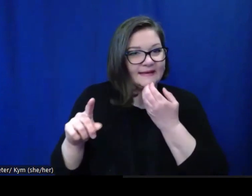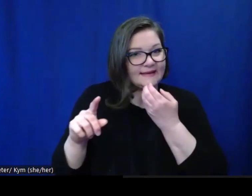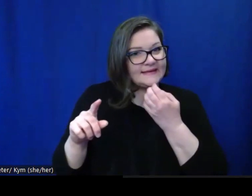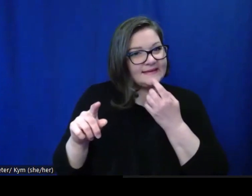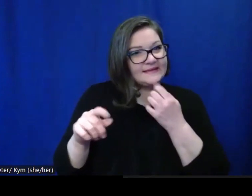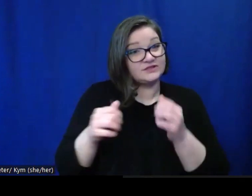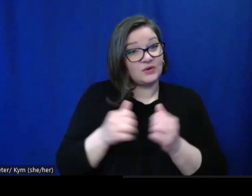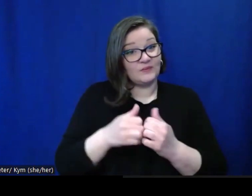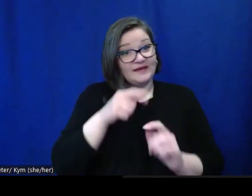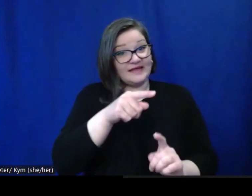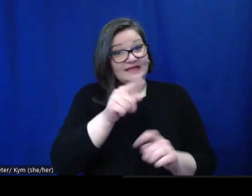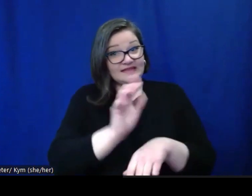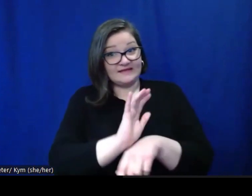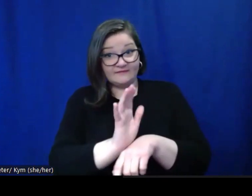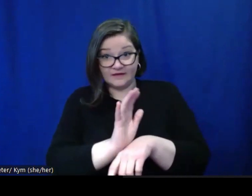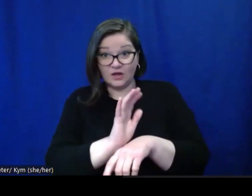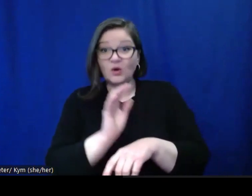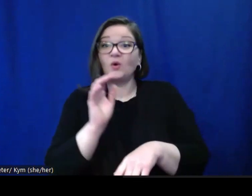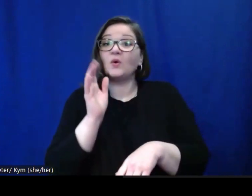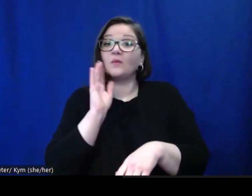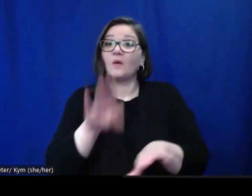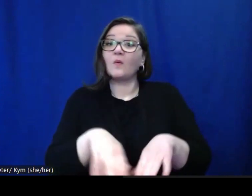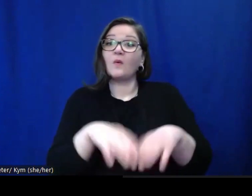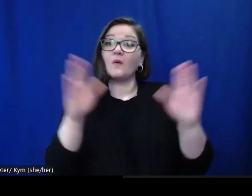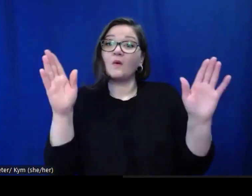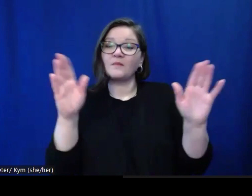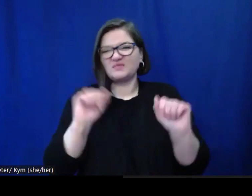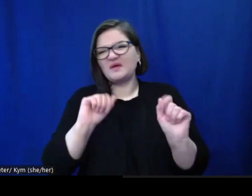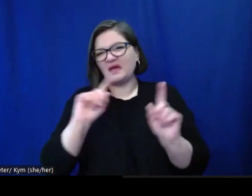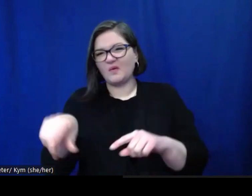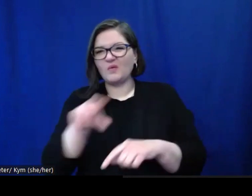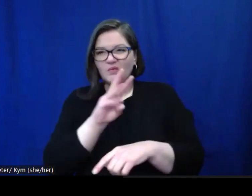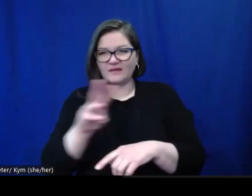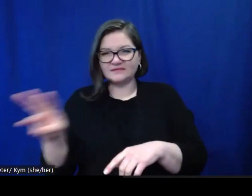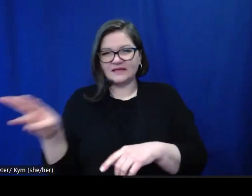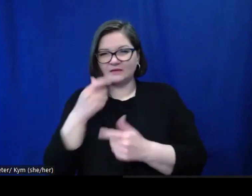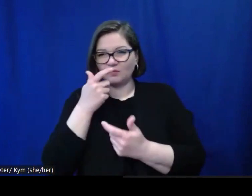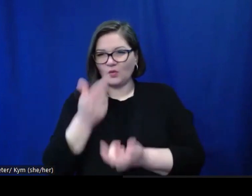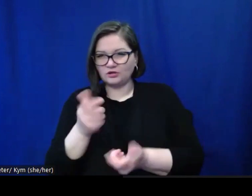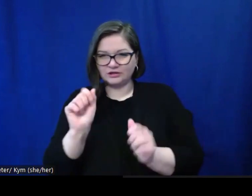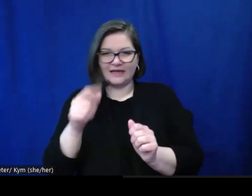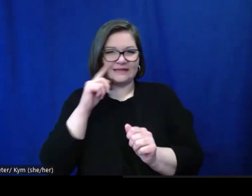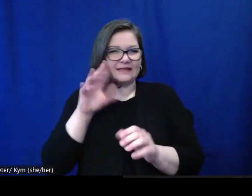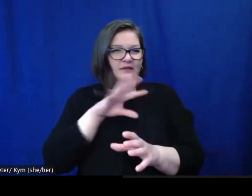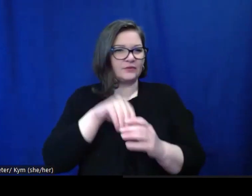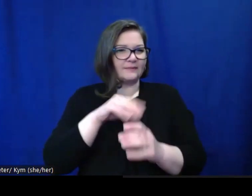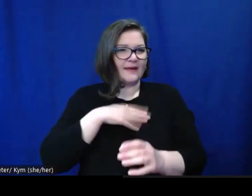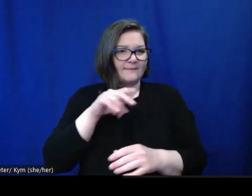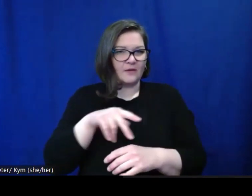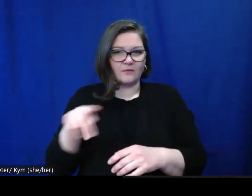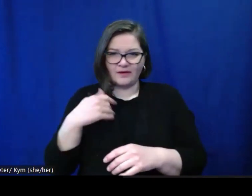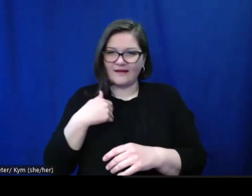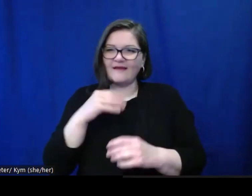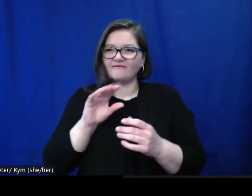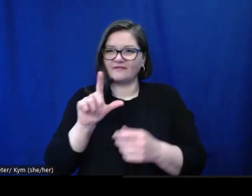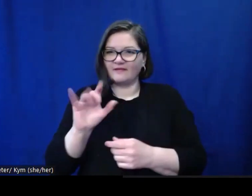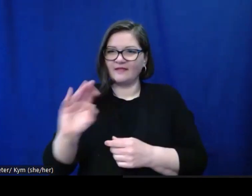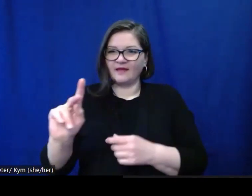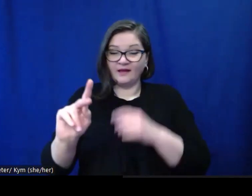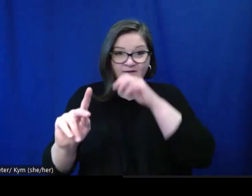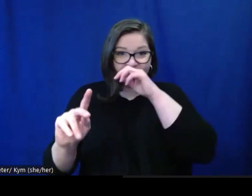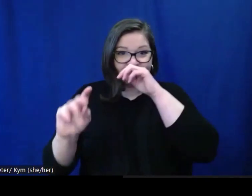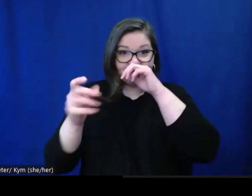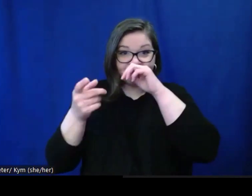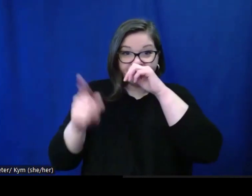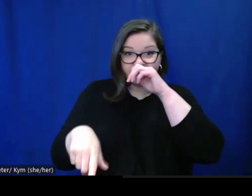this video, it opens up, and you can go to their website. I think I give it to you in the PowerPoint. The mobile is